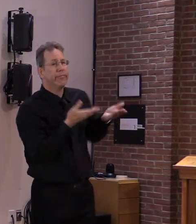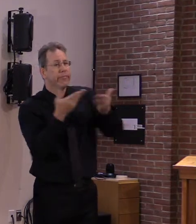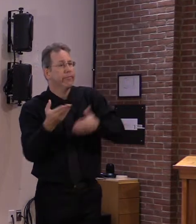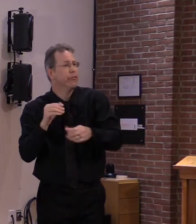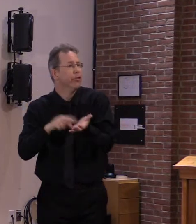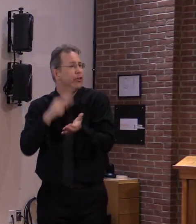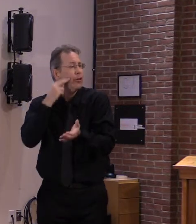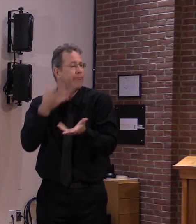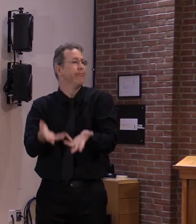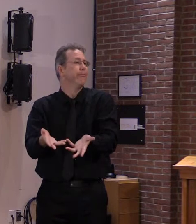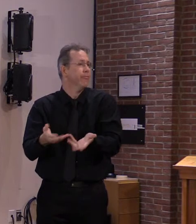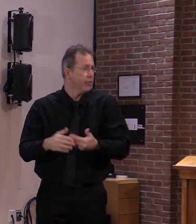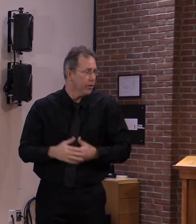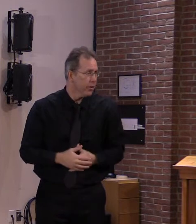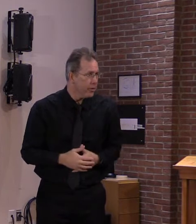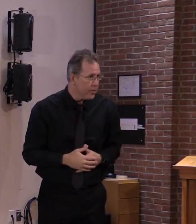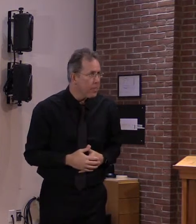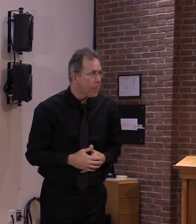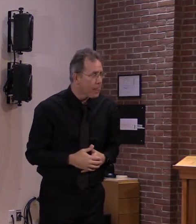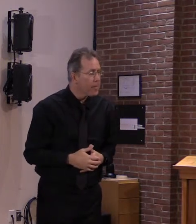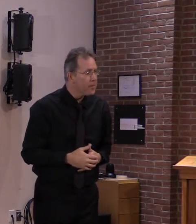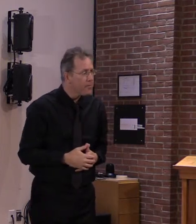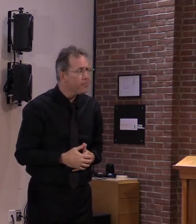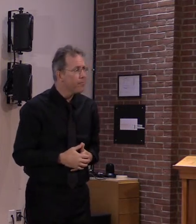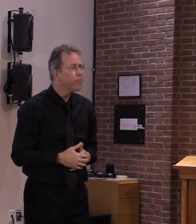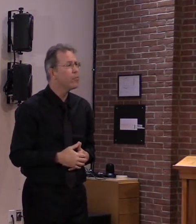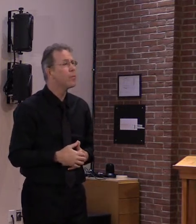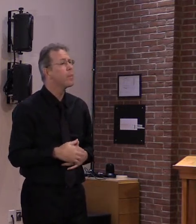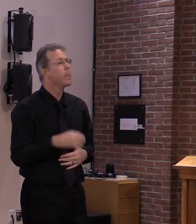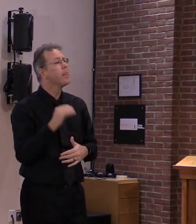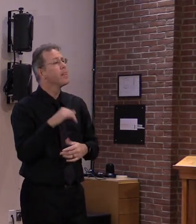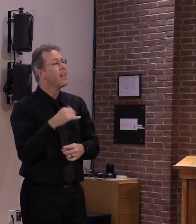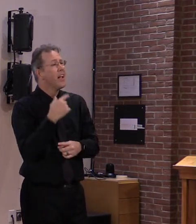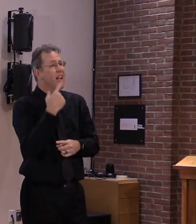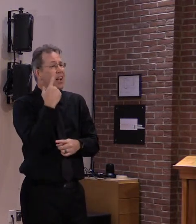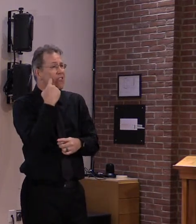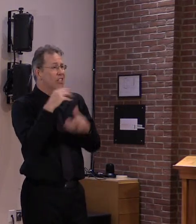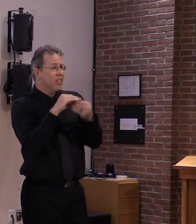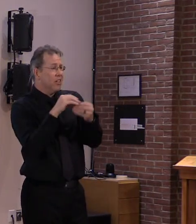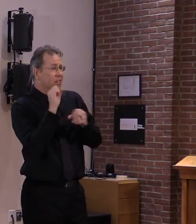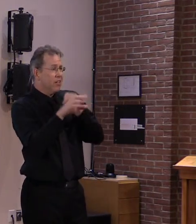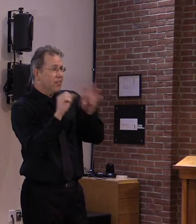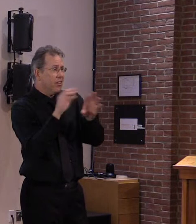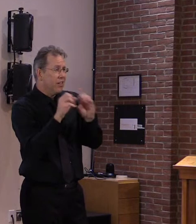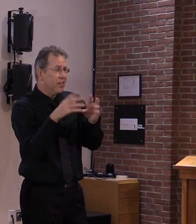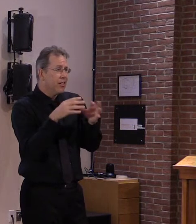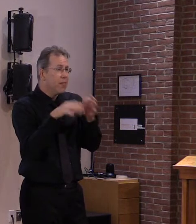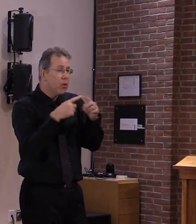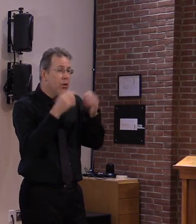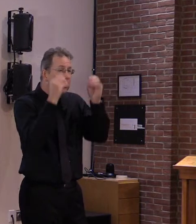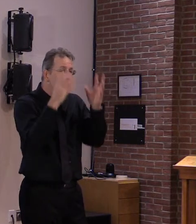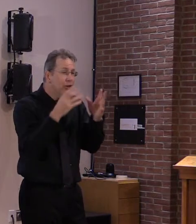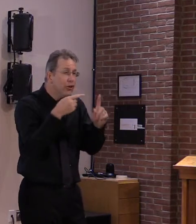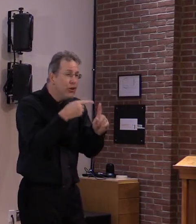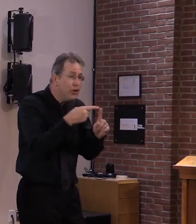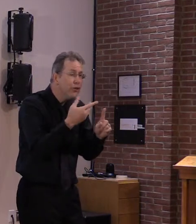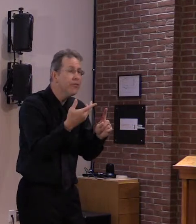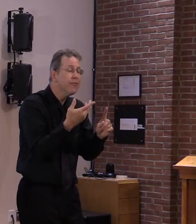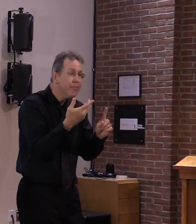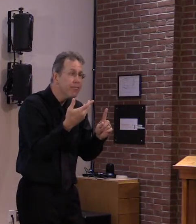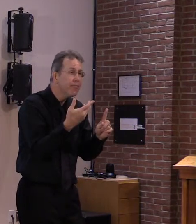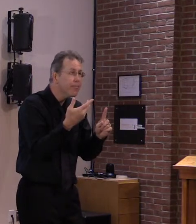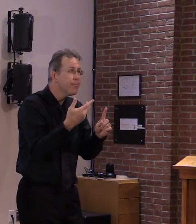before. We are also doing incredible amount of testing, and now that the college student testing will be diminished because they've gone